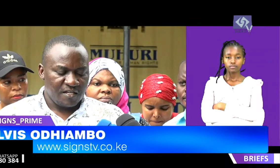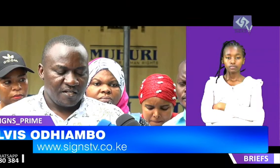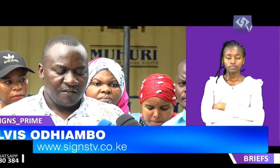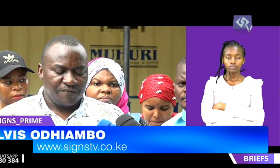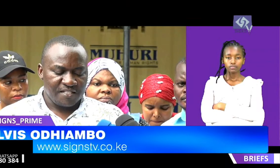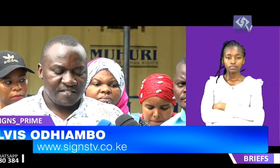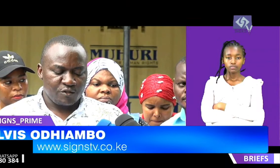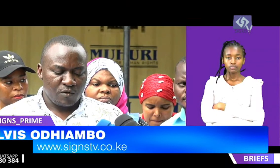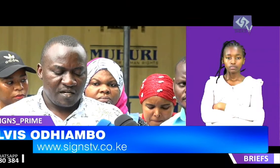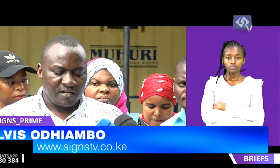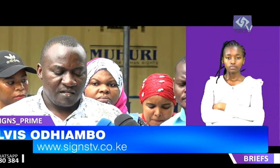This network